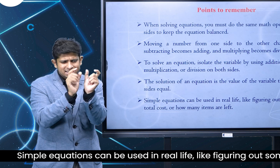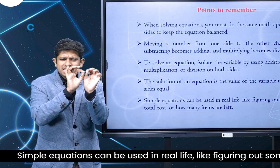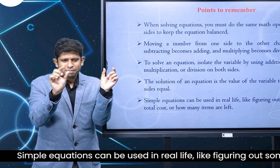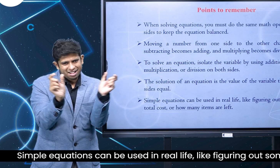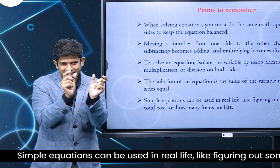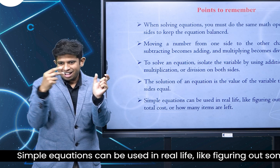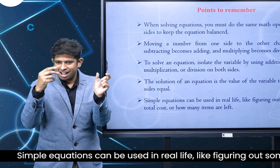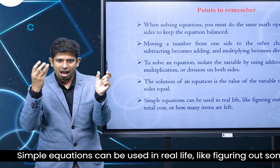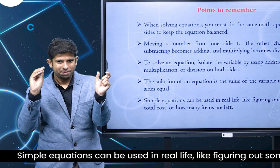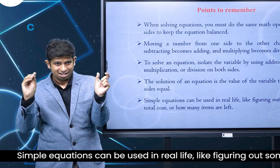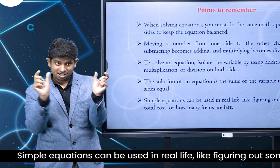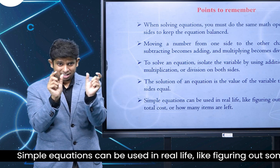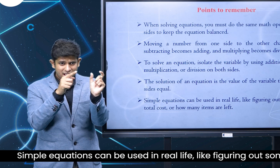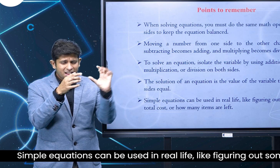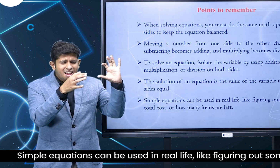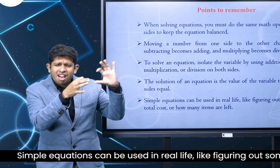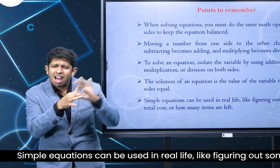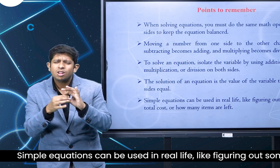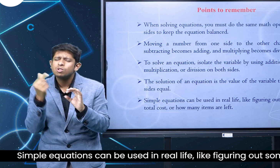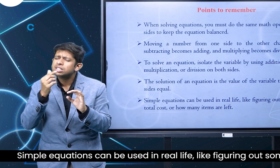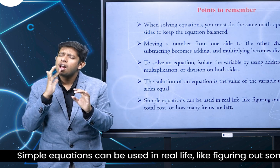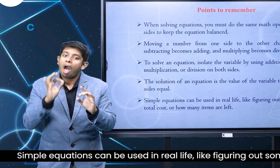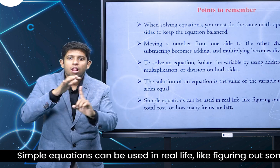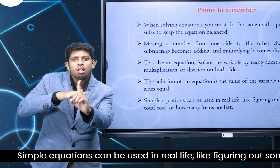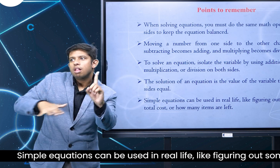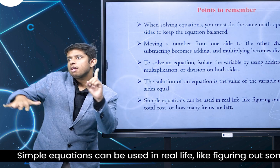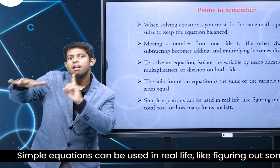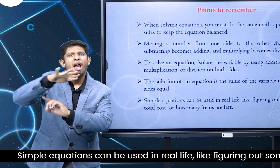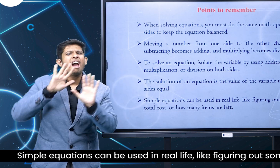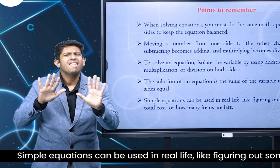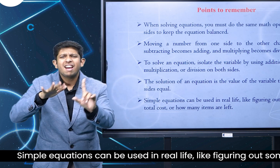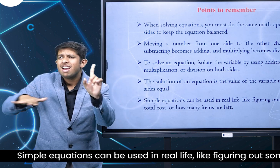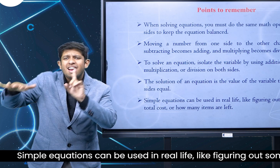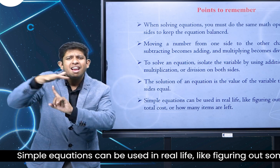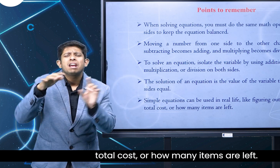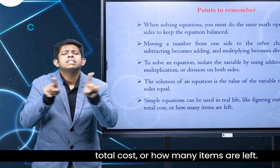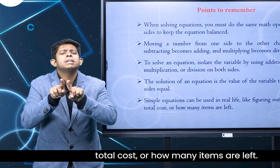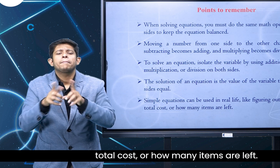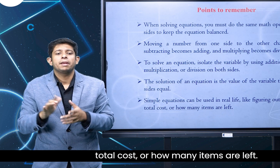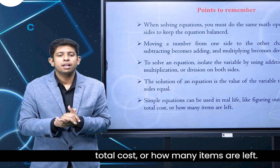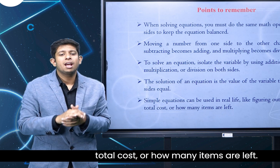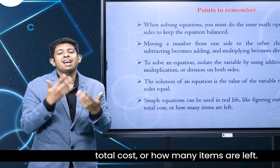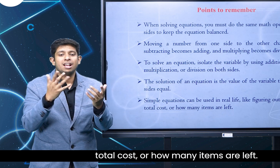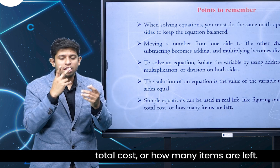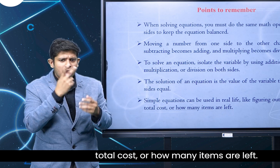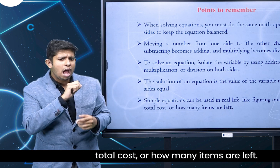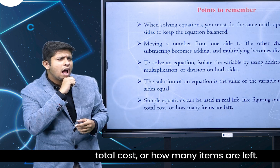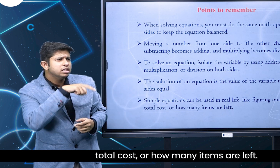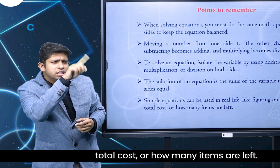Simple equations can be used in real life, like figuring out someone's age, total cost, or how many items are left.